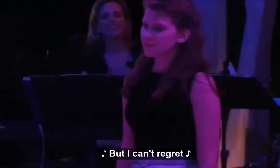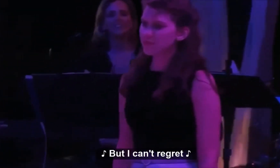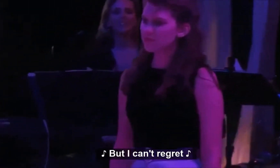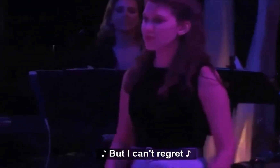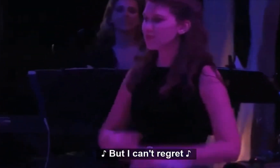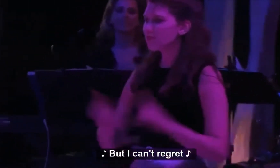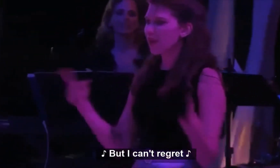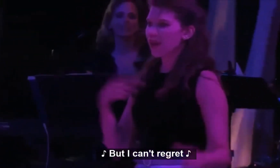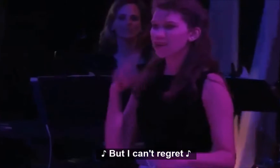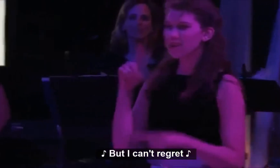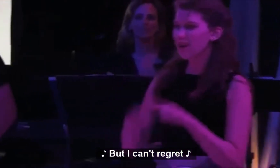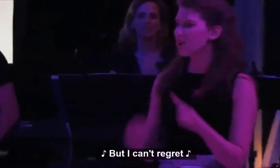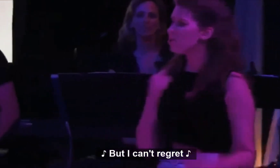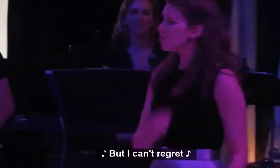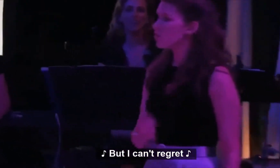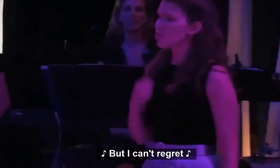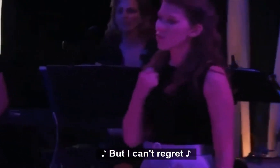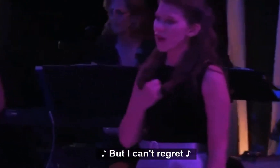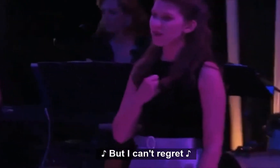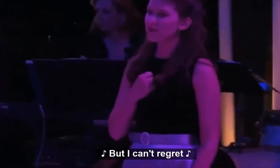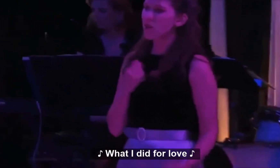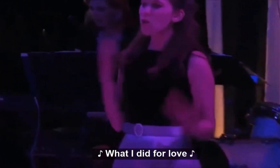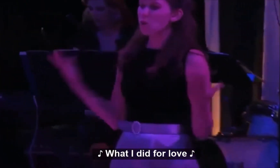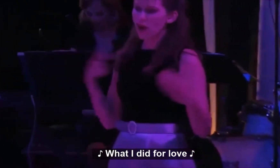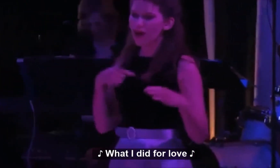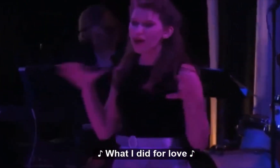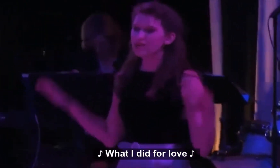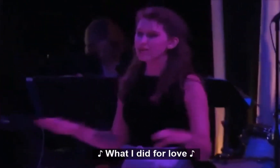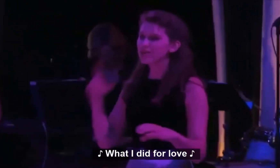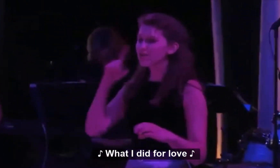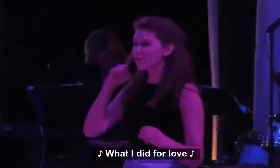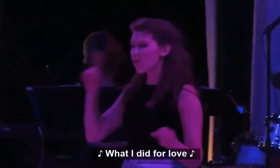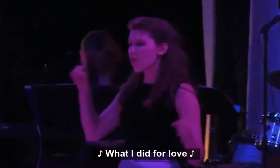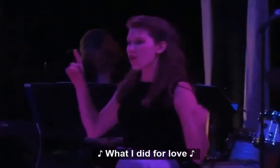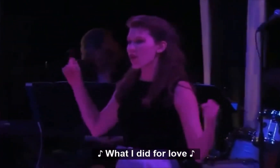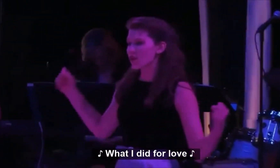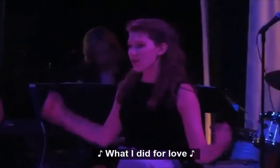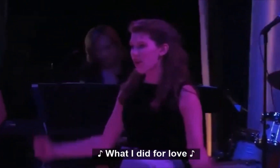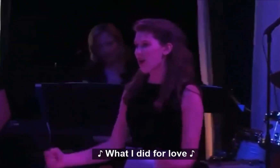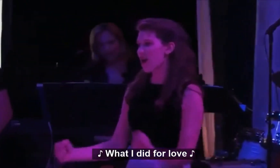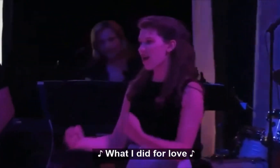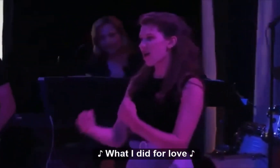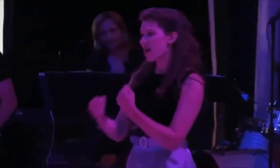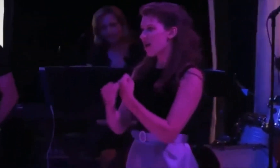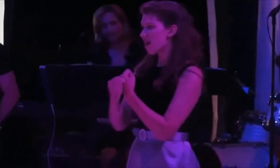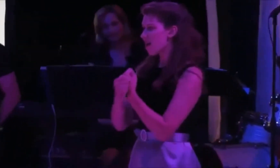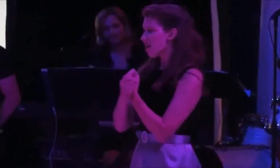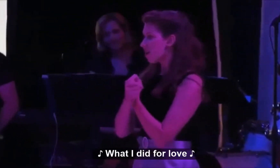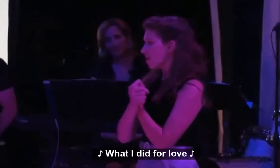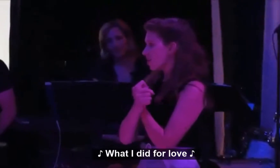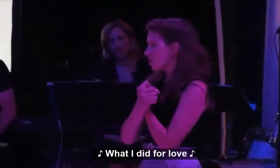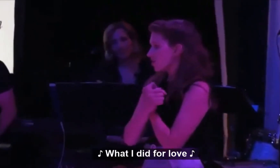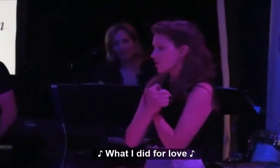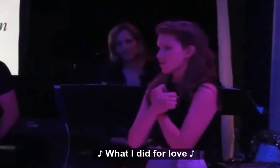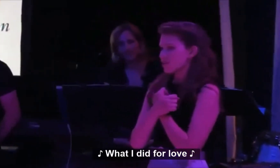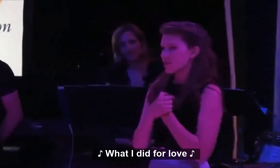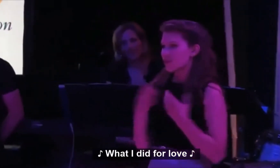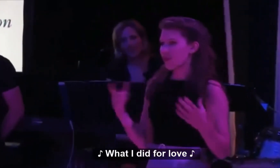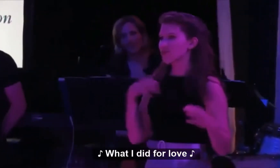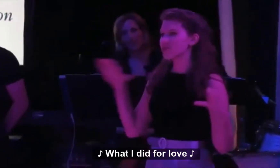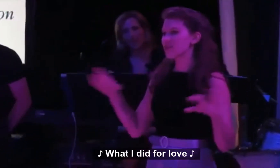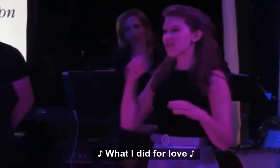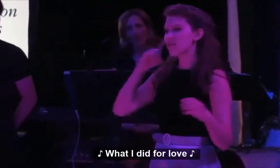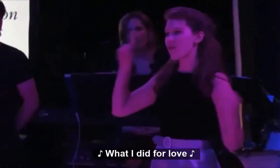you. But I can't regret what I did for love, what I did